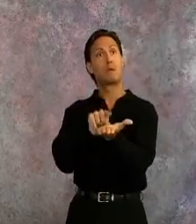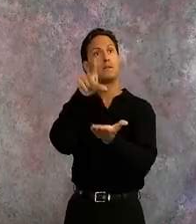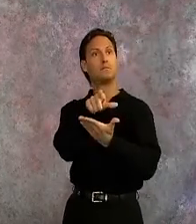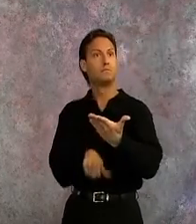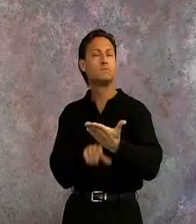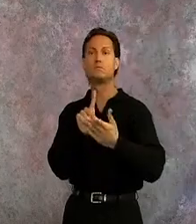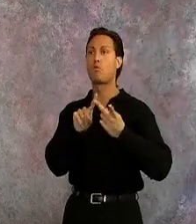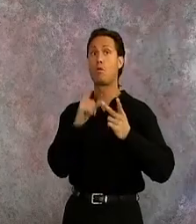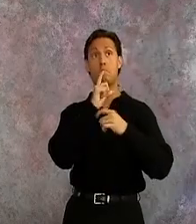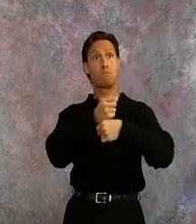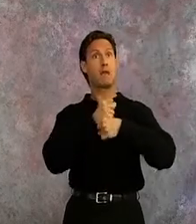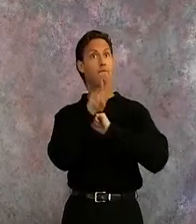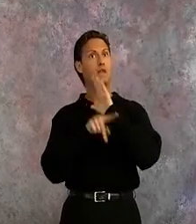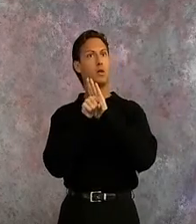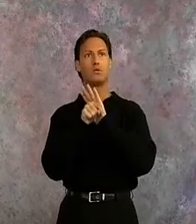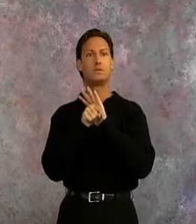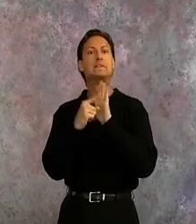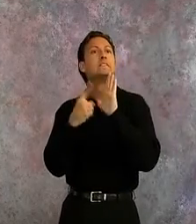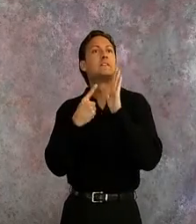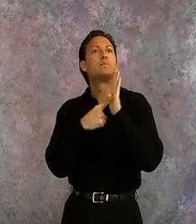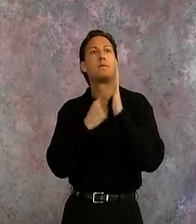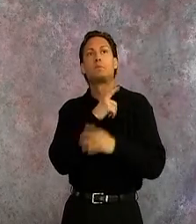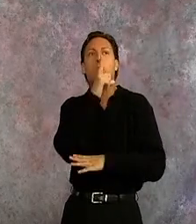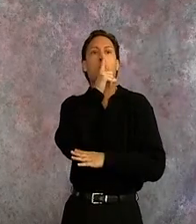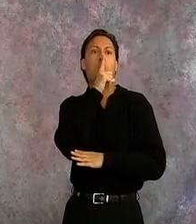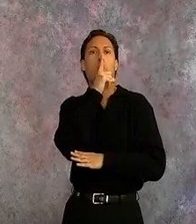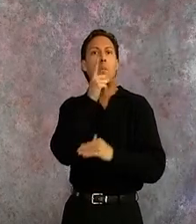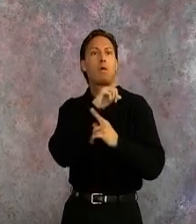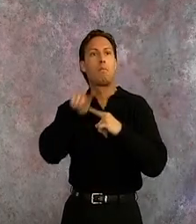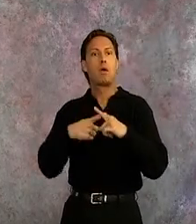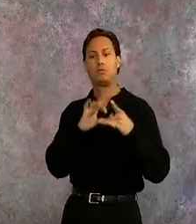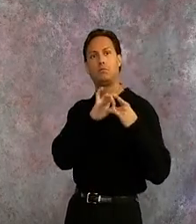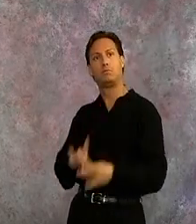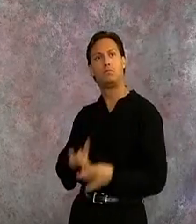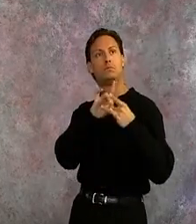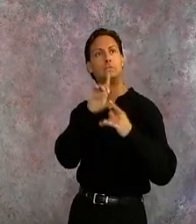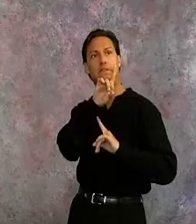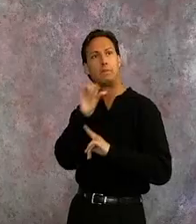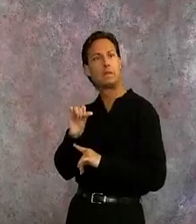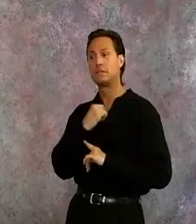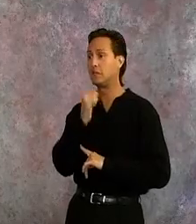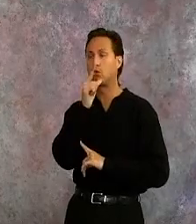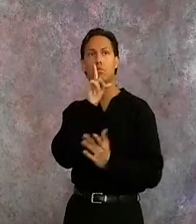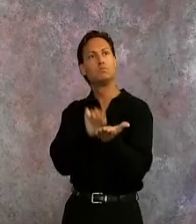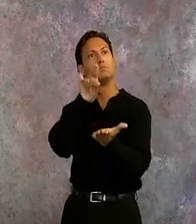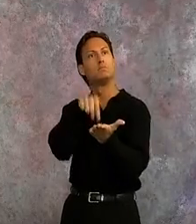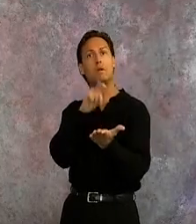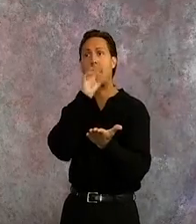in their video information, they don't highlight the things that they don't make their brochures stand